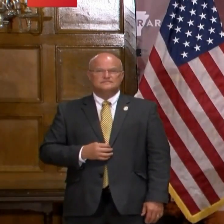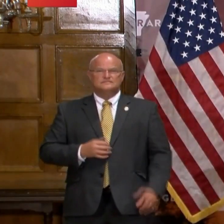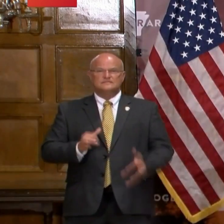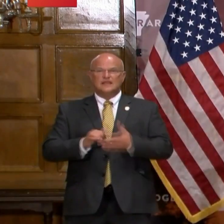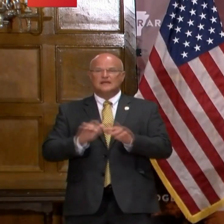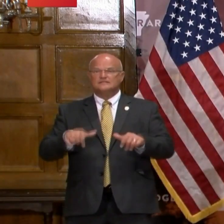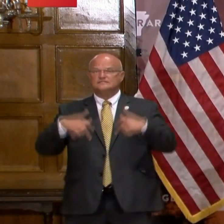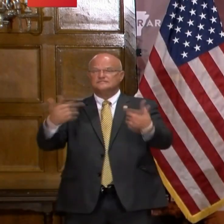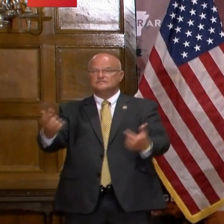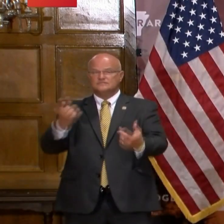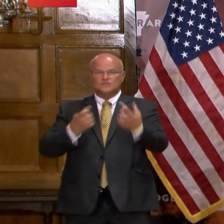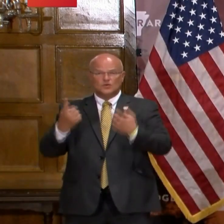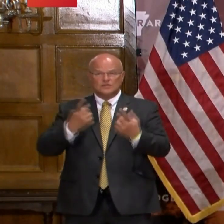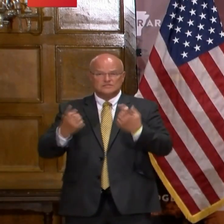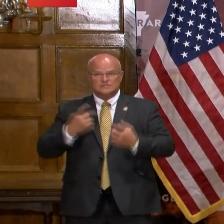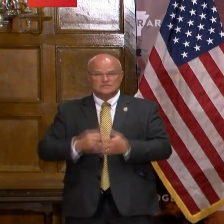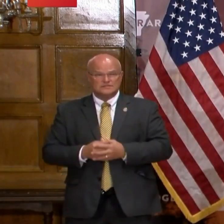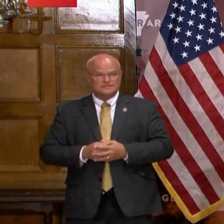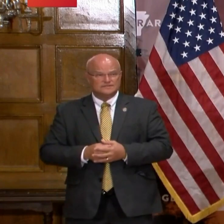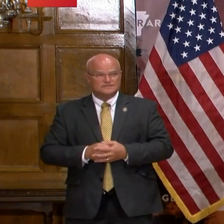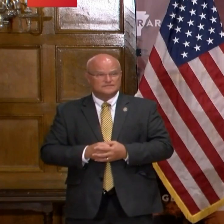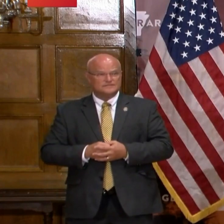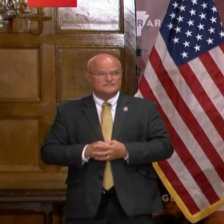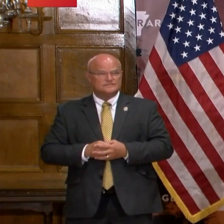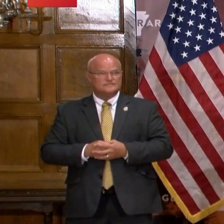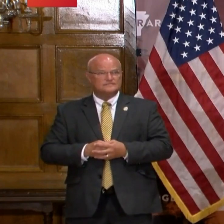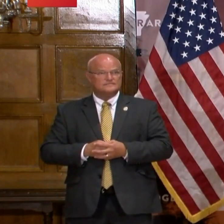With that, be happy to take any questions.